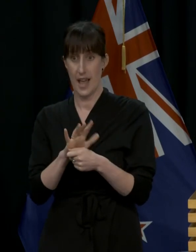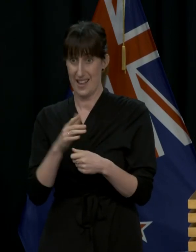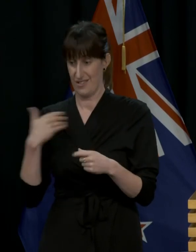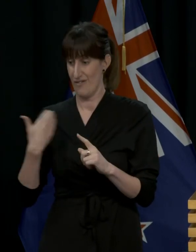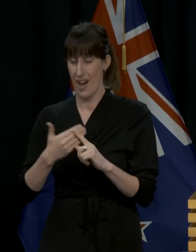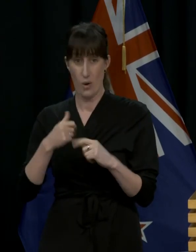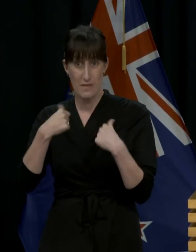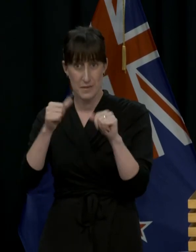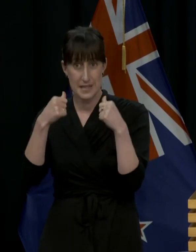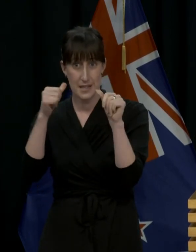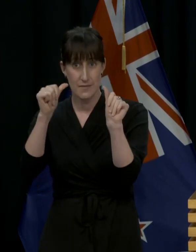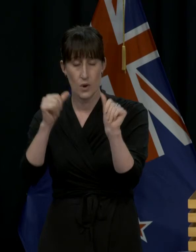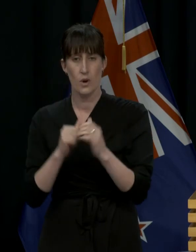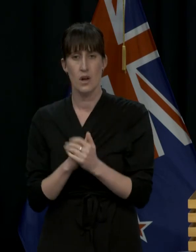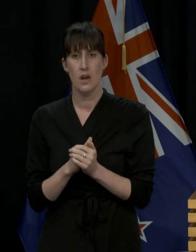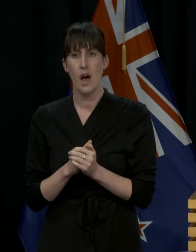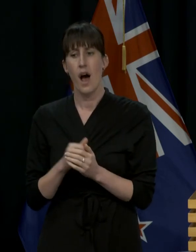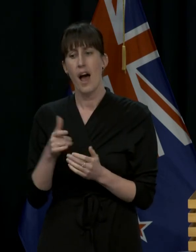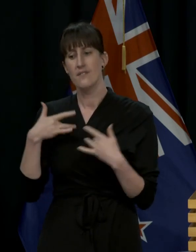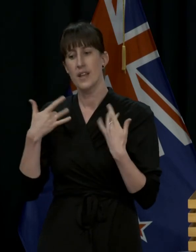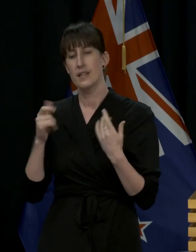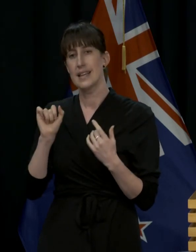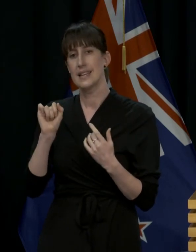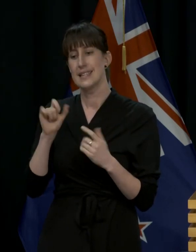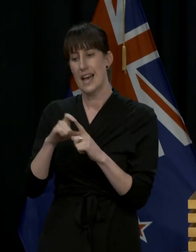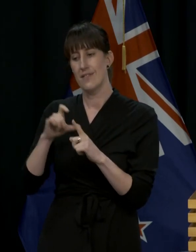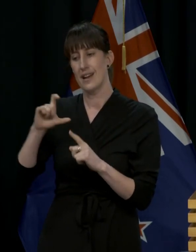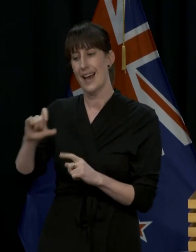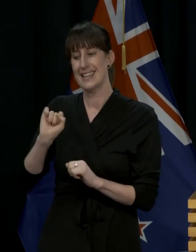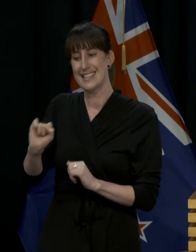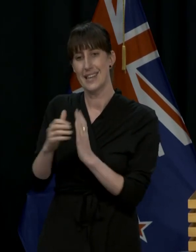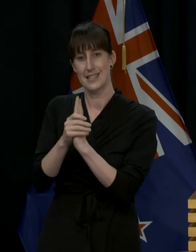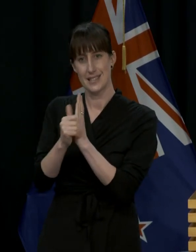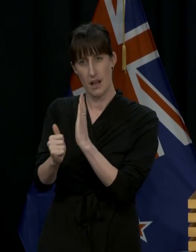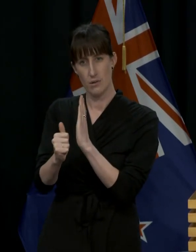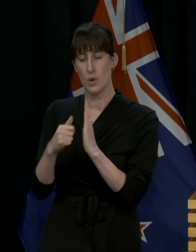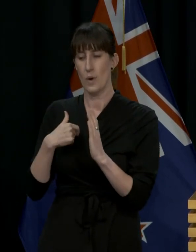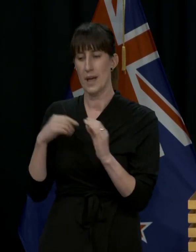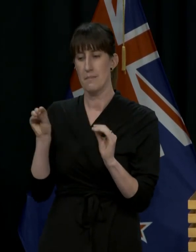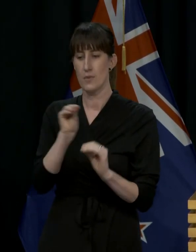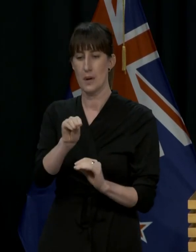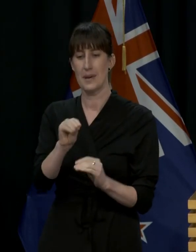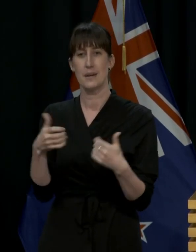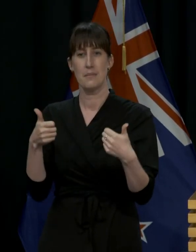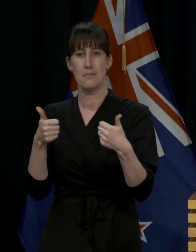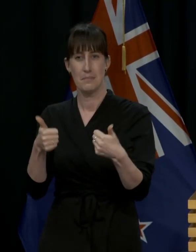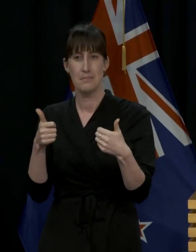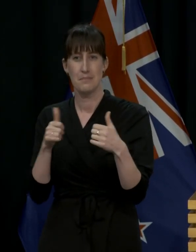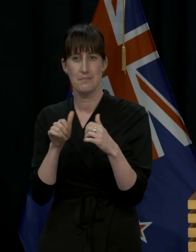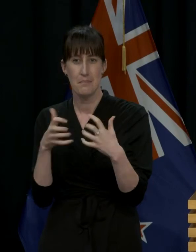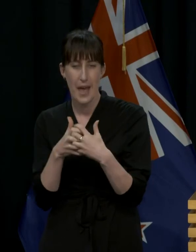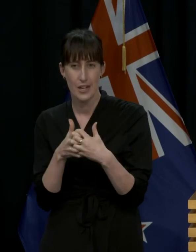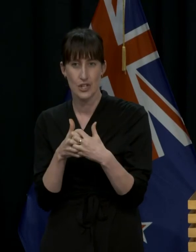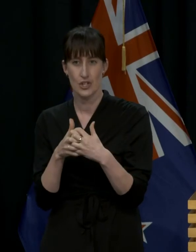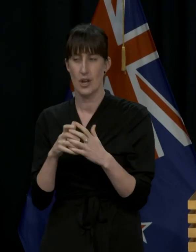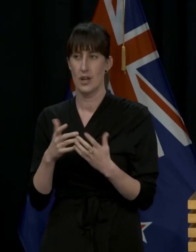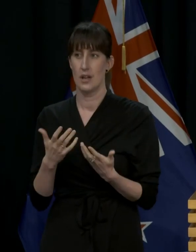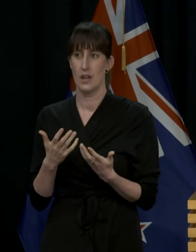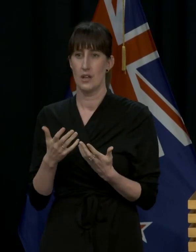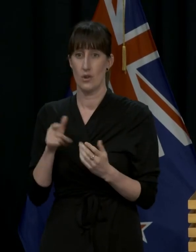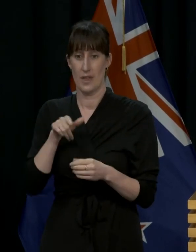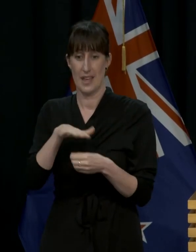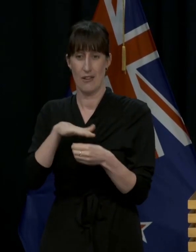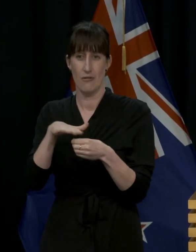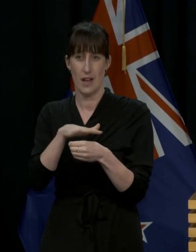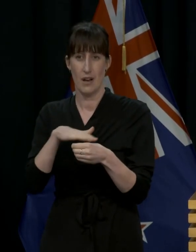view is that we've given a better match to his skill set in areas where he has enormous value to add, particularly in the